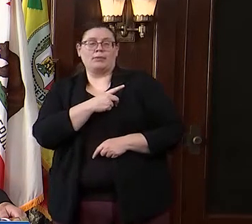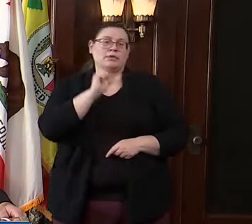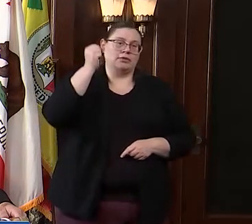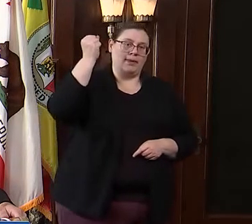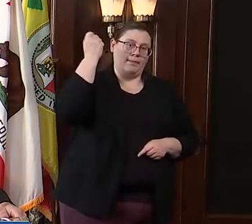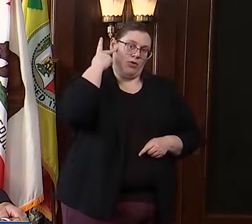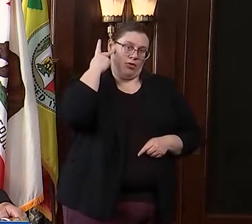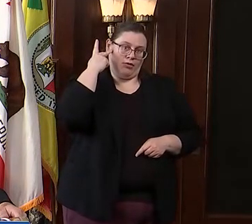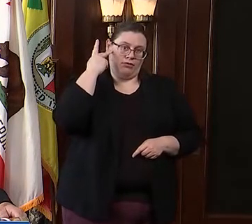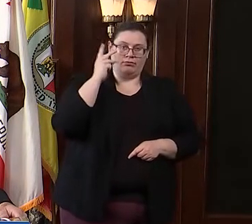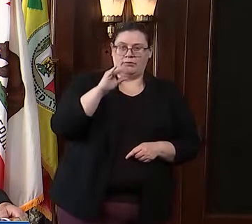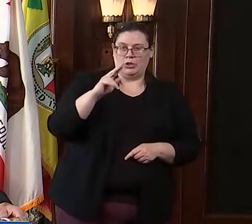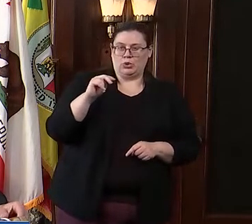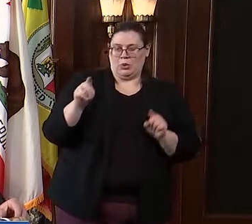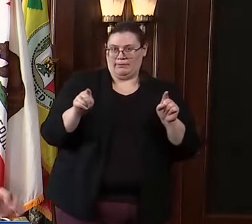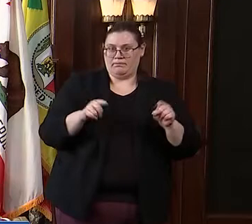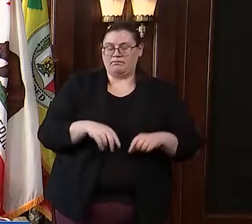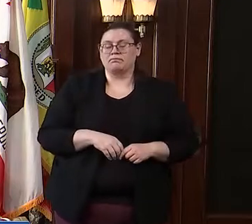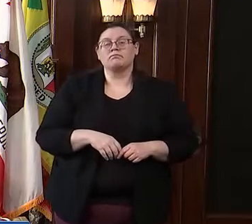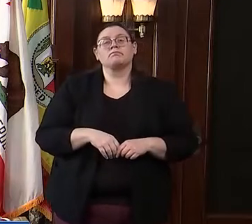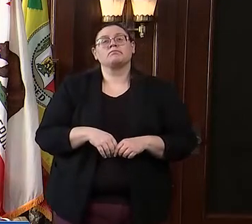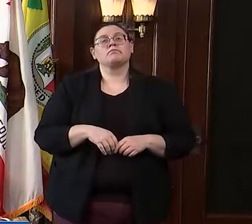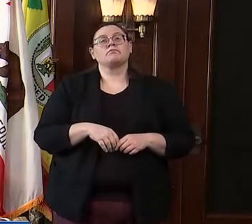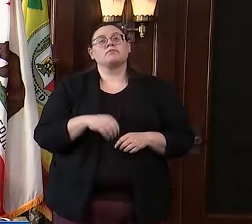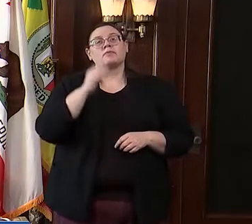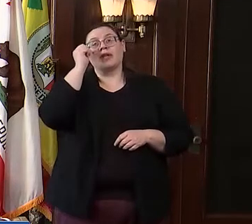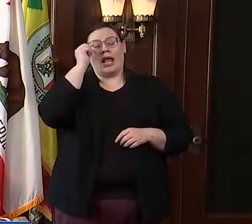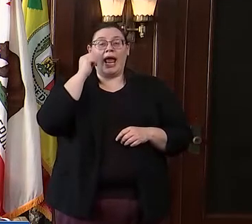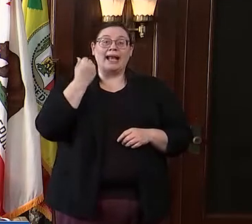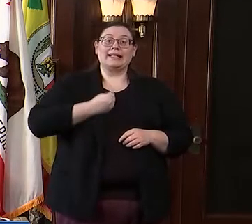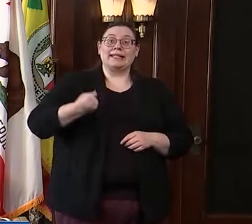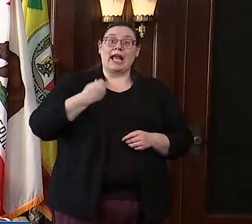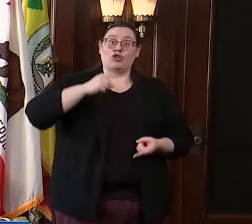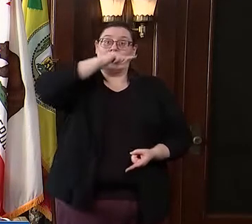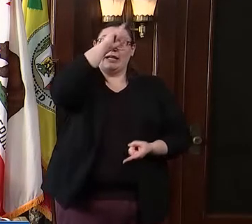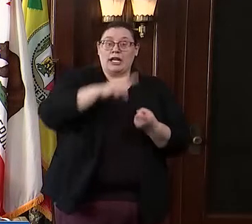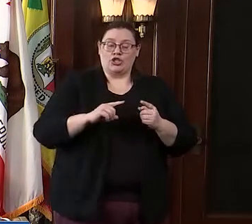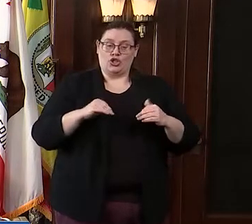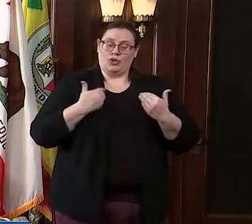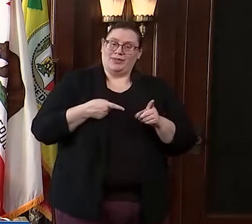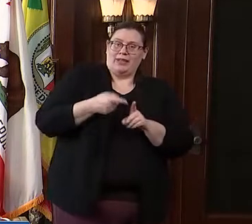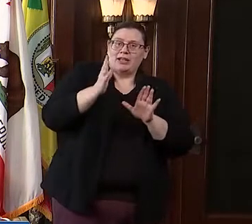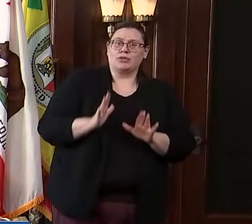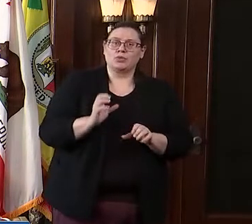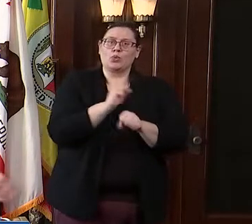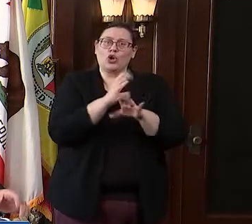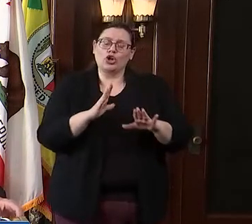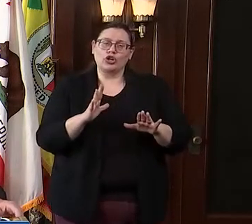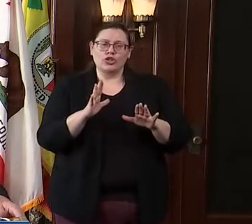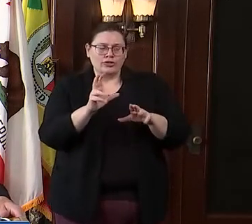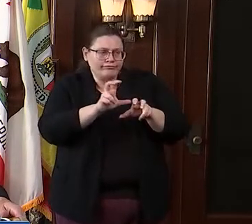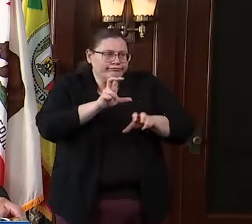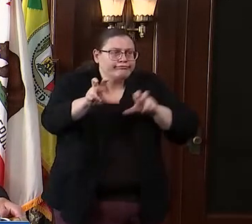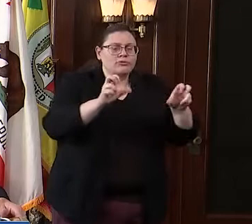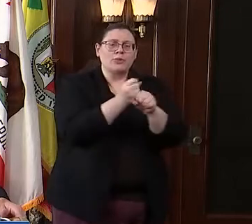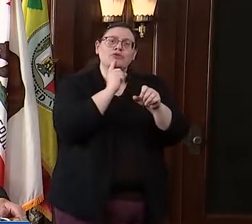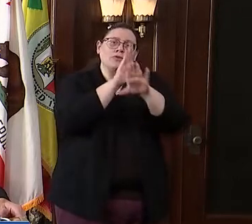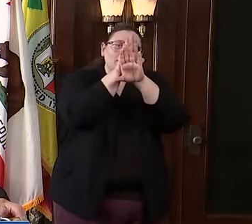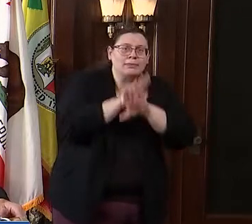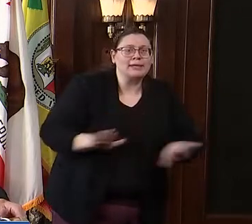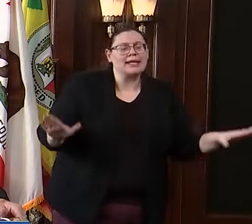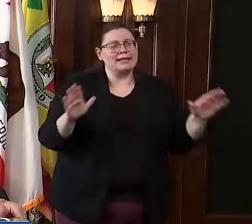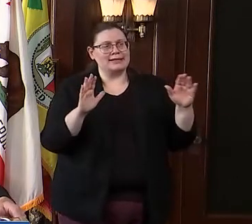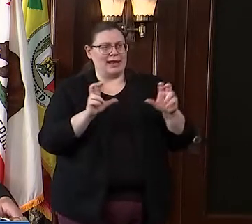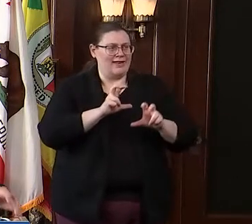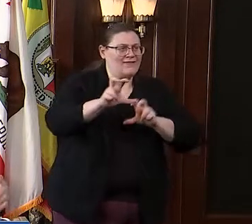Paul. And our gang reduction and youth development workers who specialize in keeping the peace and investing in justice across our